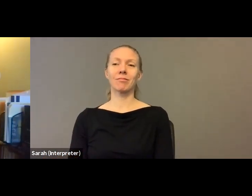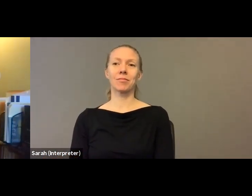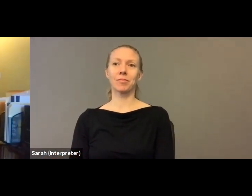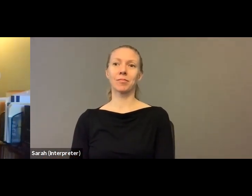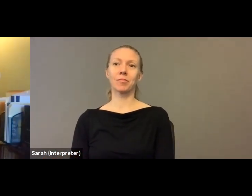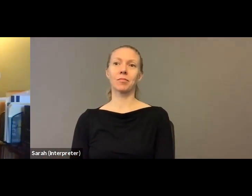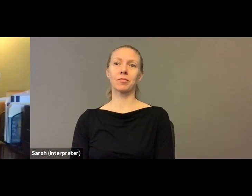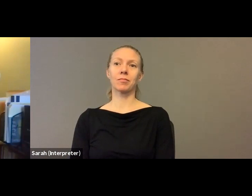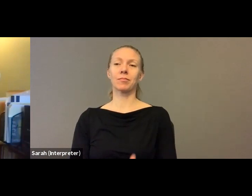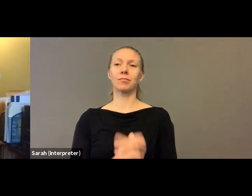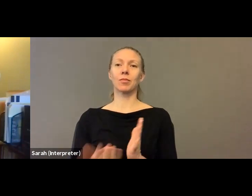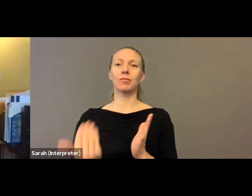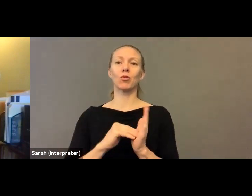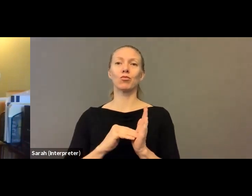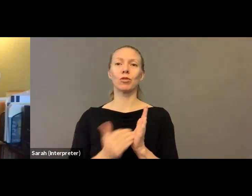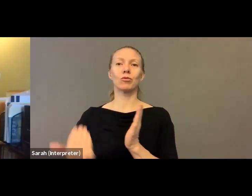Recurring.